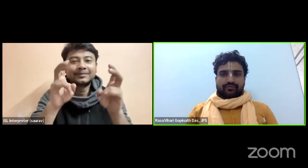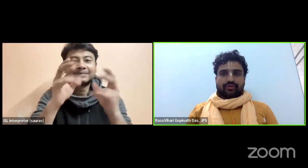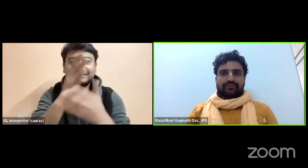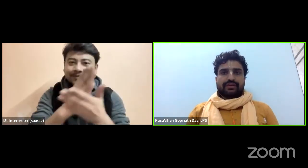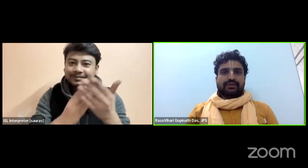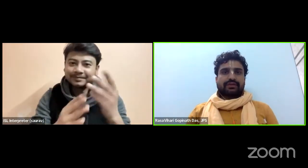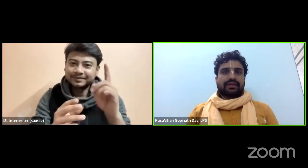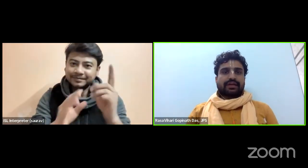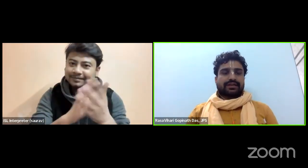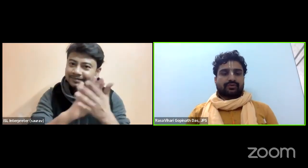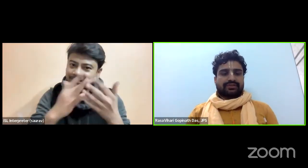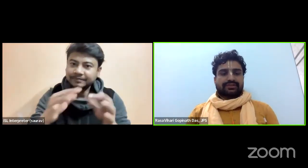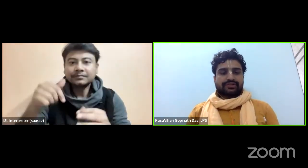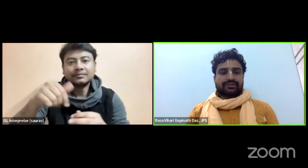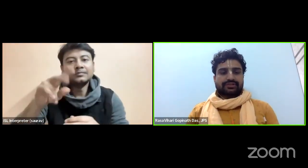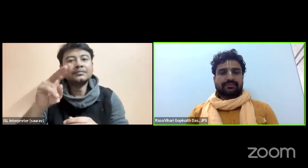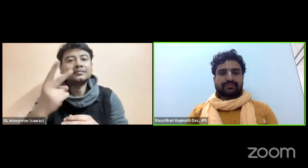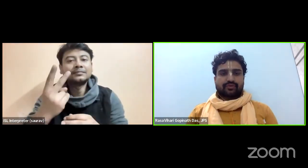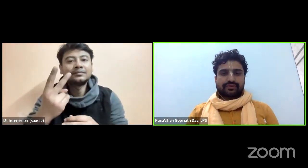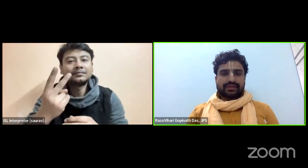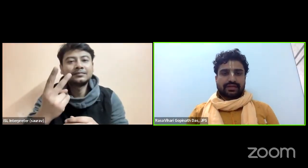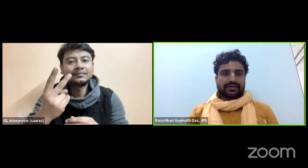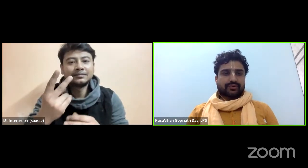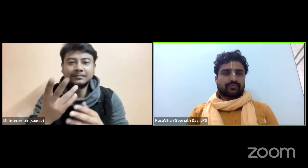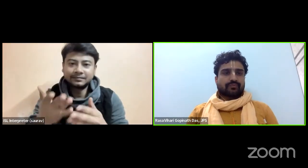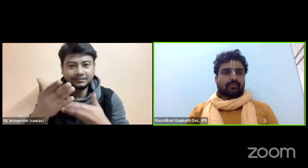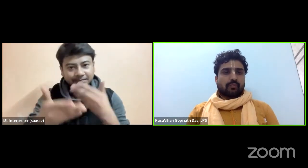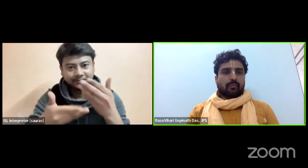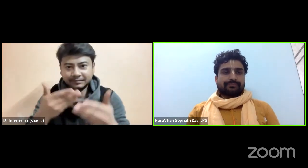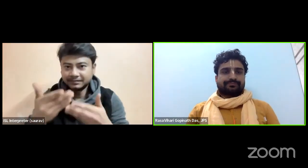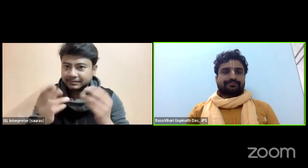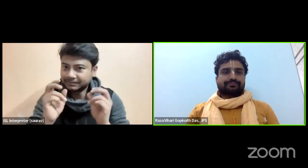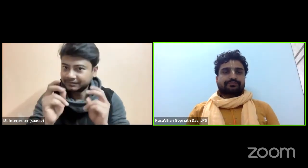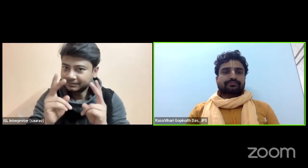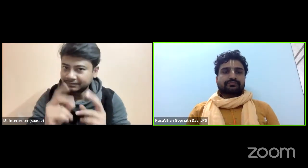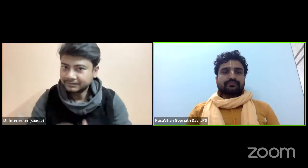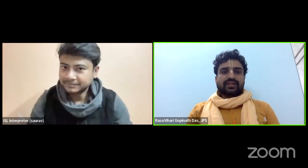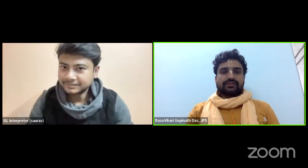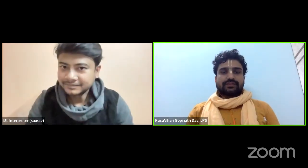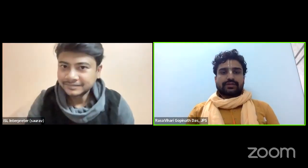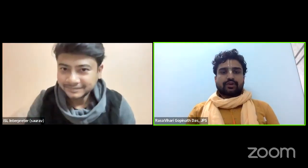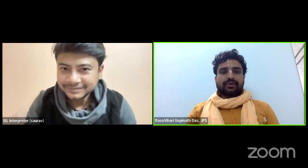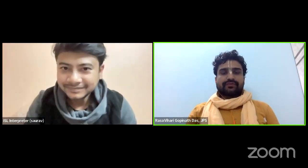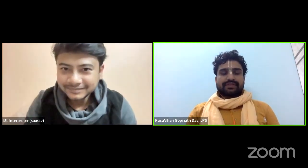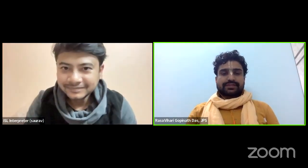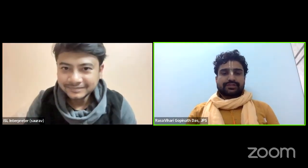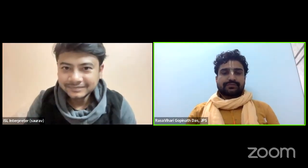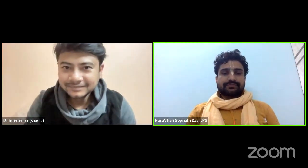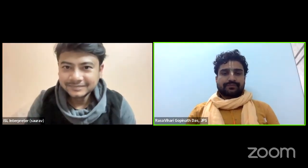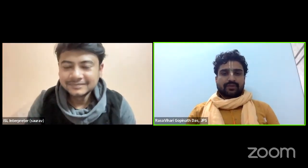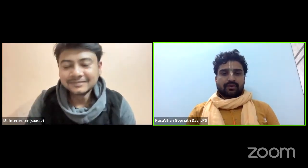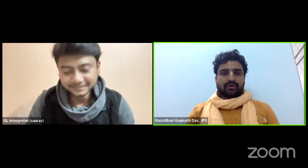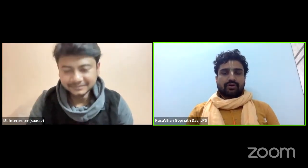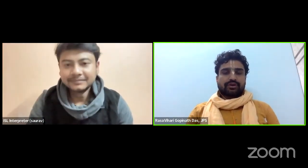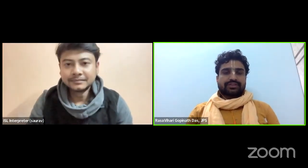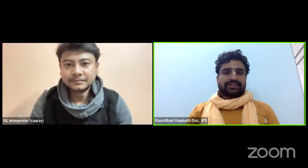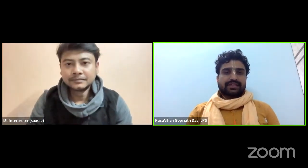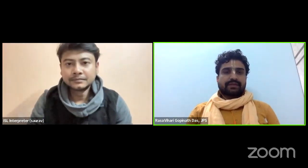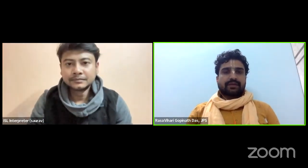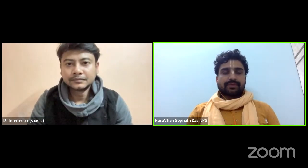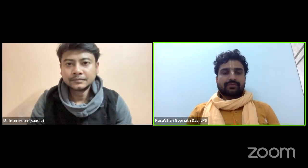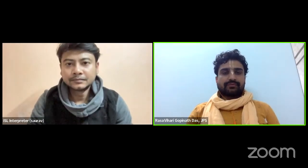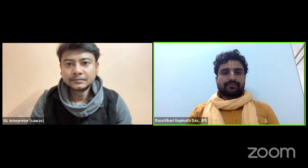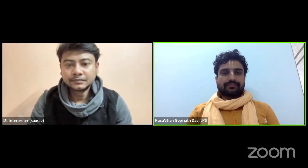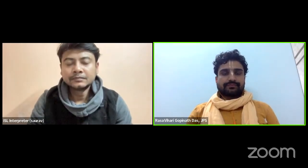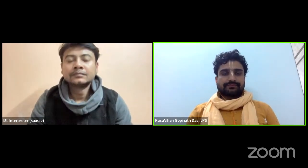So before we get into discussions and before we get into the topic of discussion on Lord